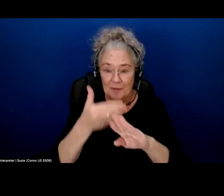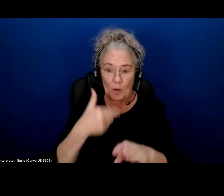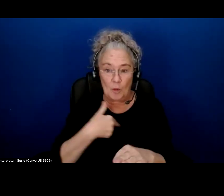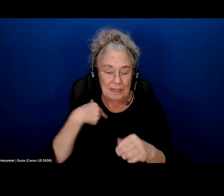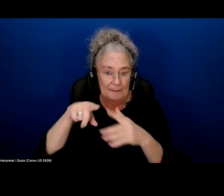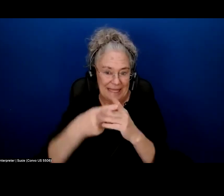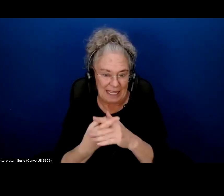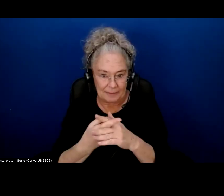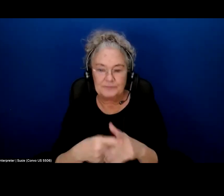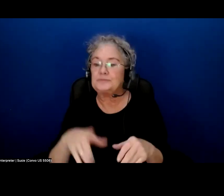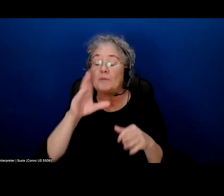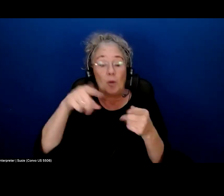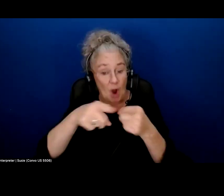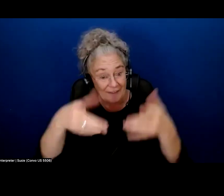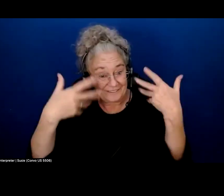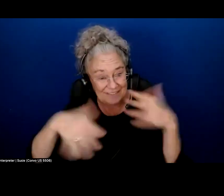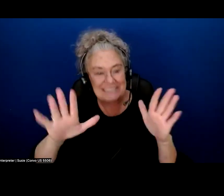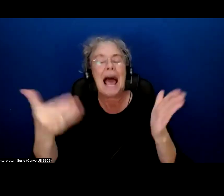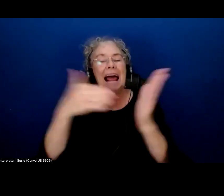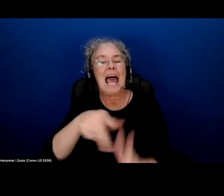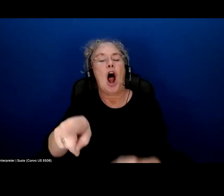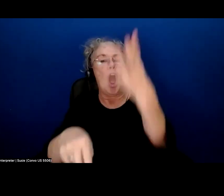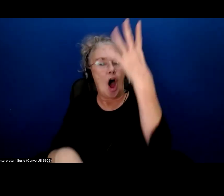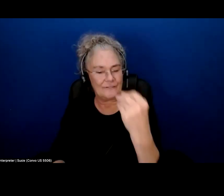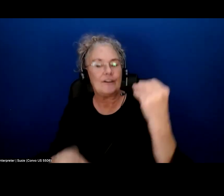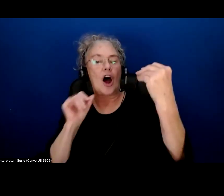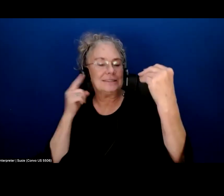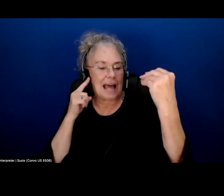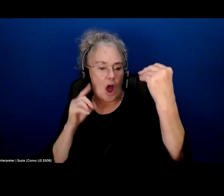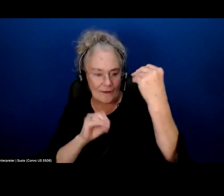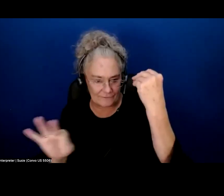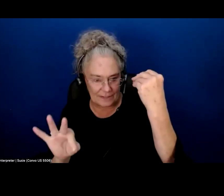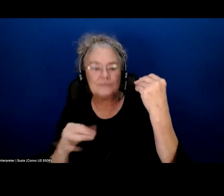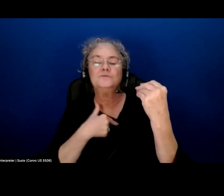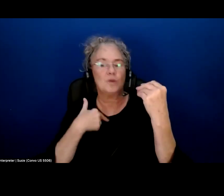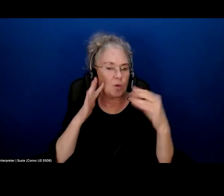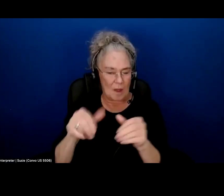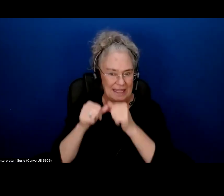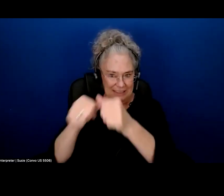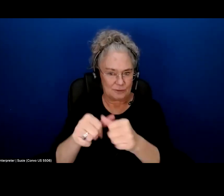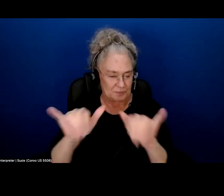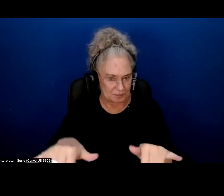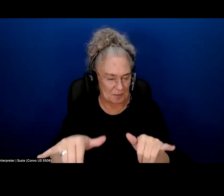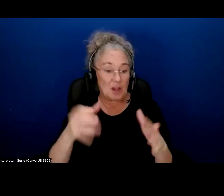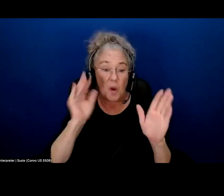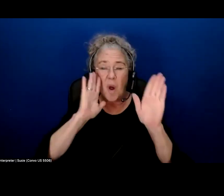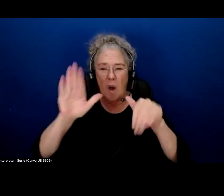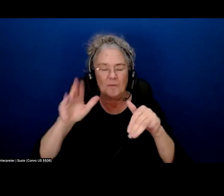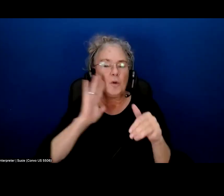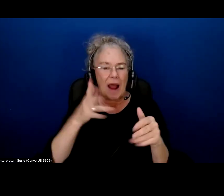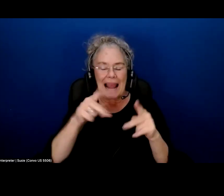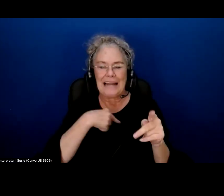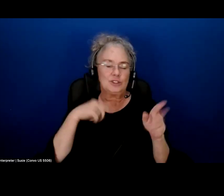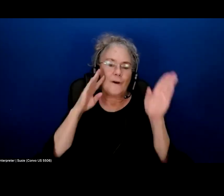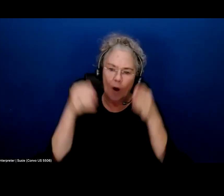Um, and then once you're done, turn your video and audio off again, and then we'll continue that way. So hopefully that'll let us focus in on